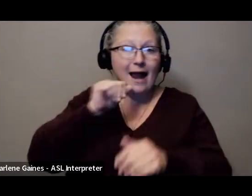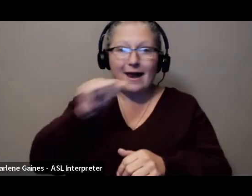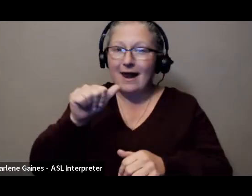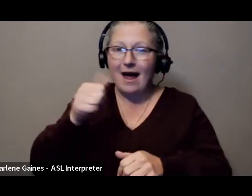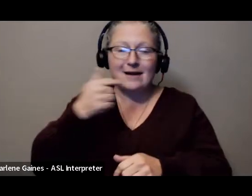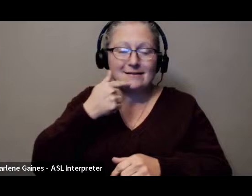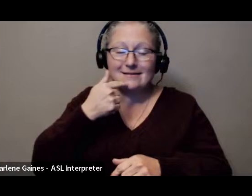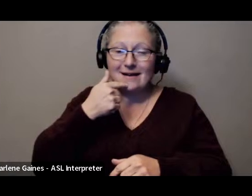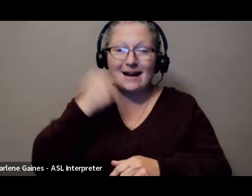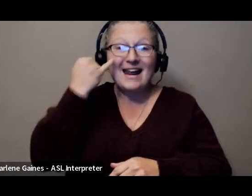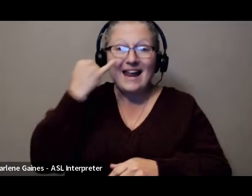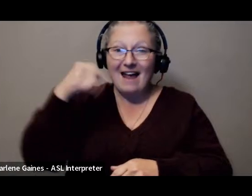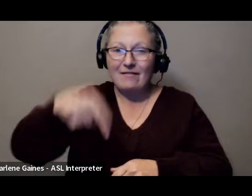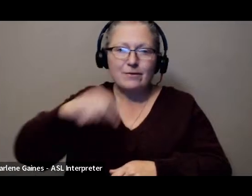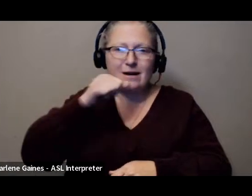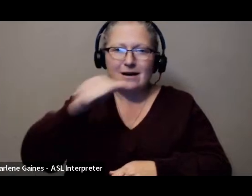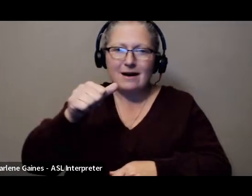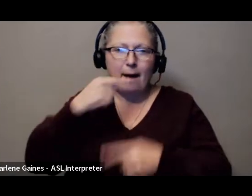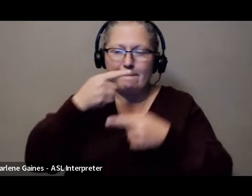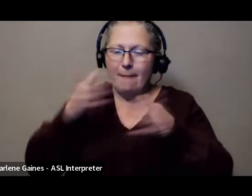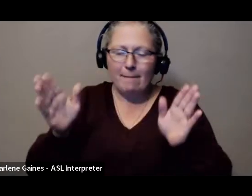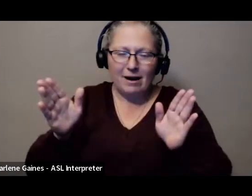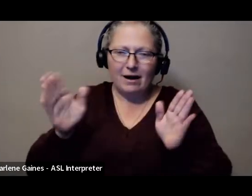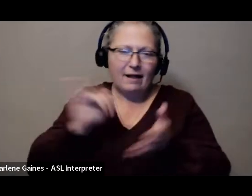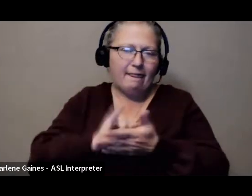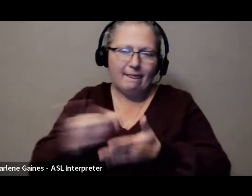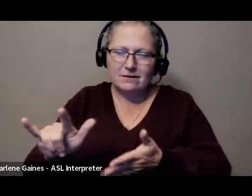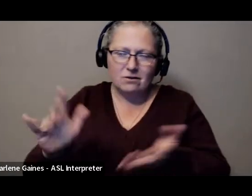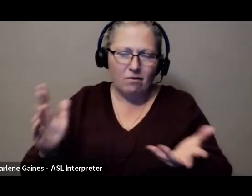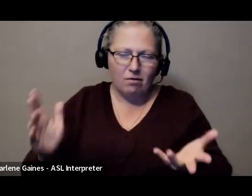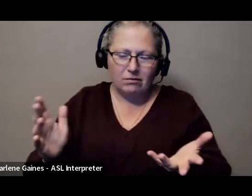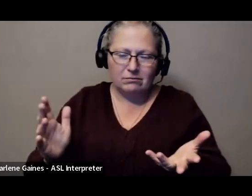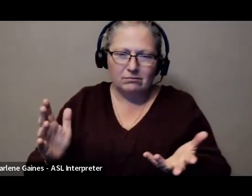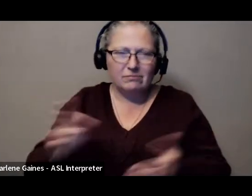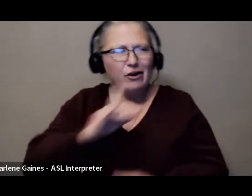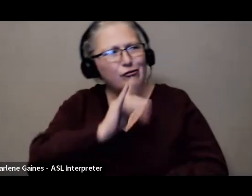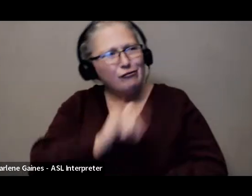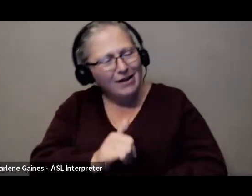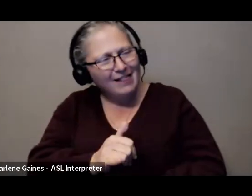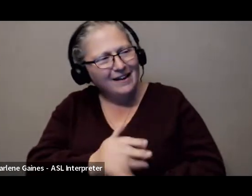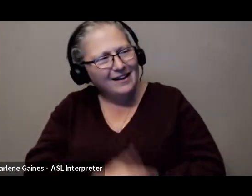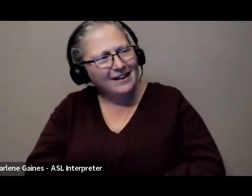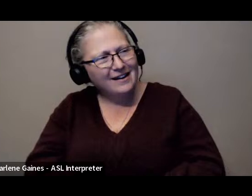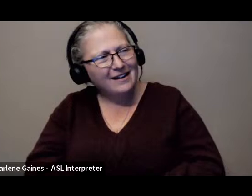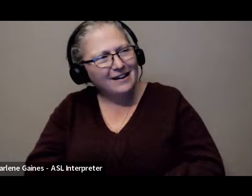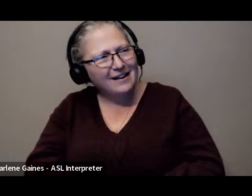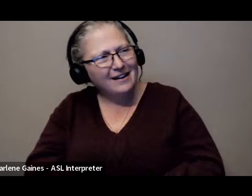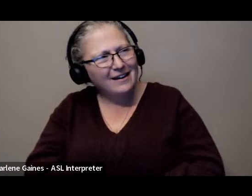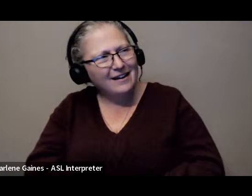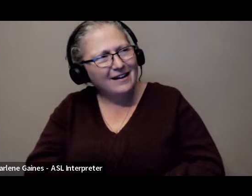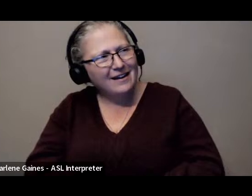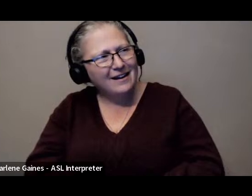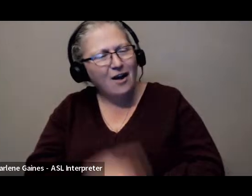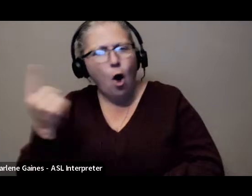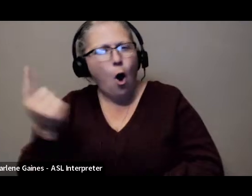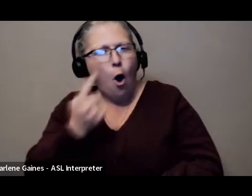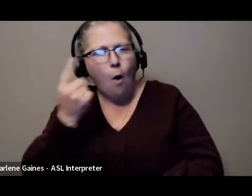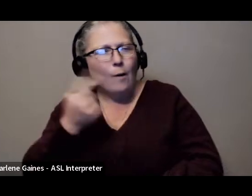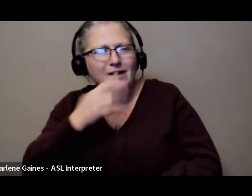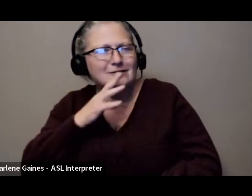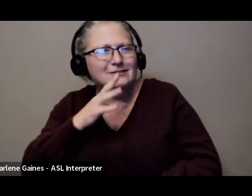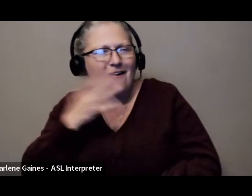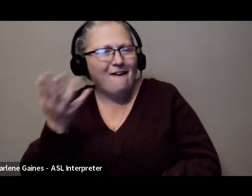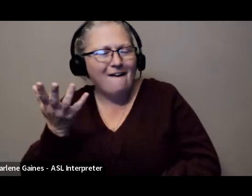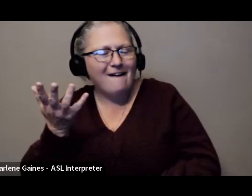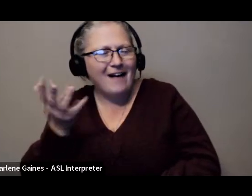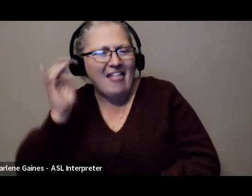been said if this was not made public. That's all. Really? Because they've been always said. They're always being said.